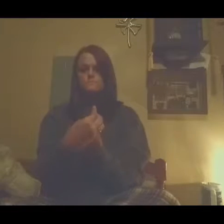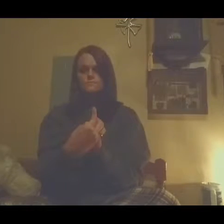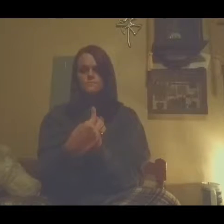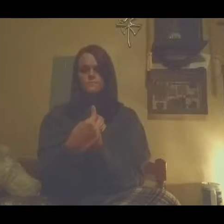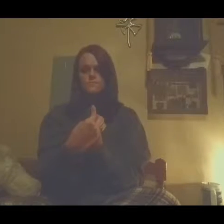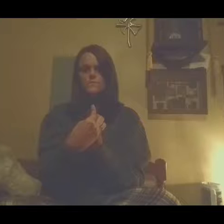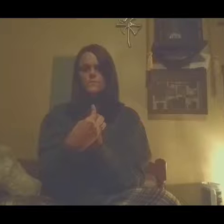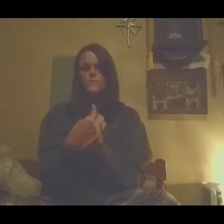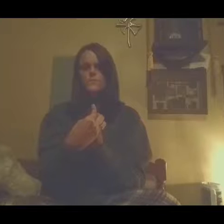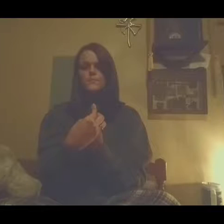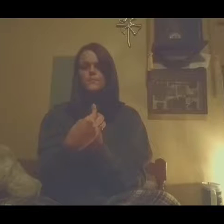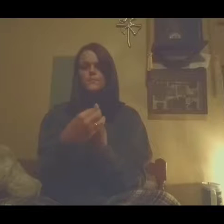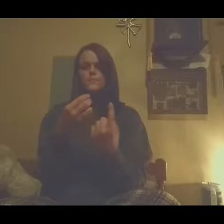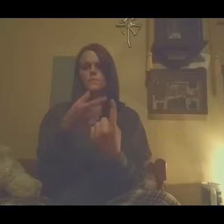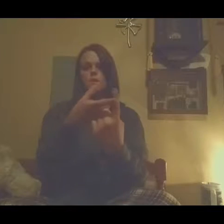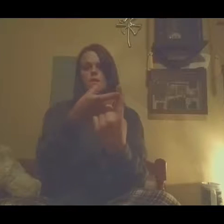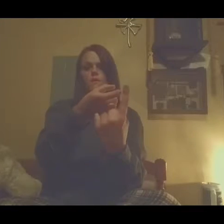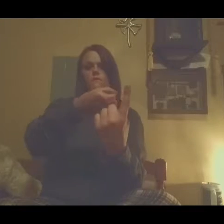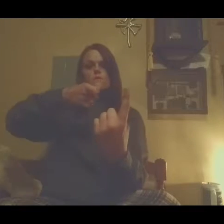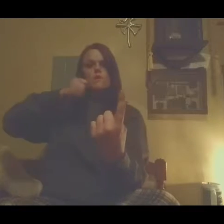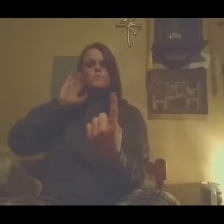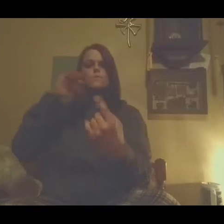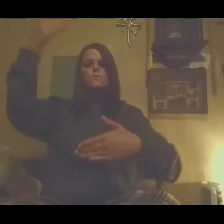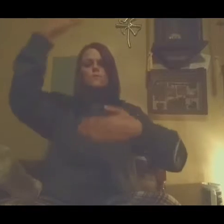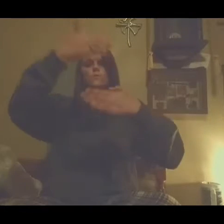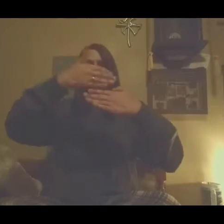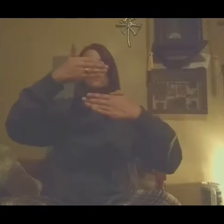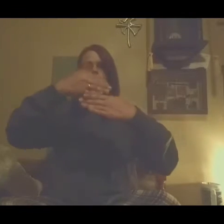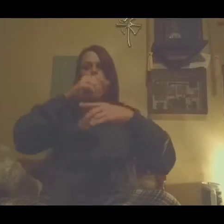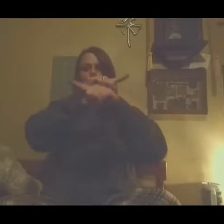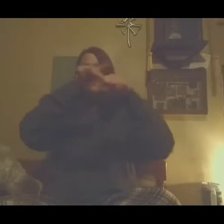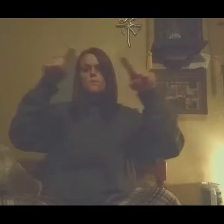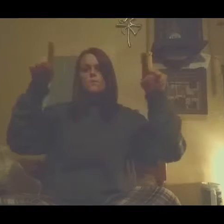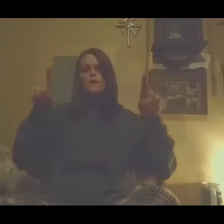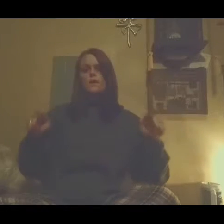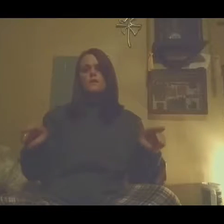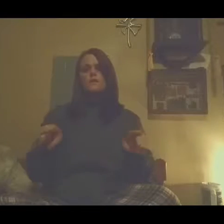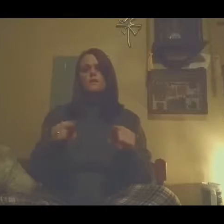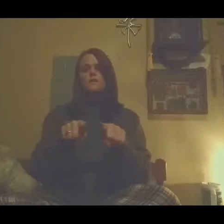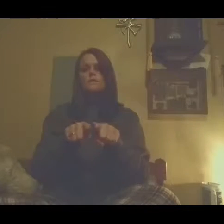Leading from your windowpane